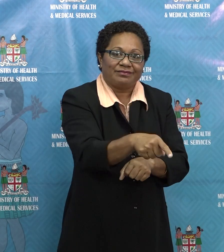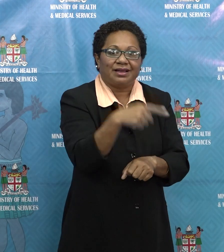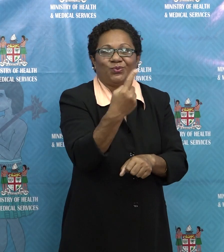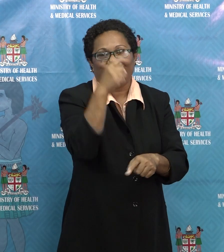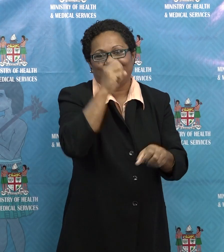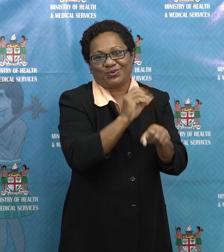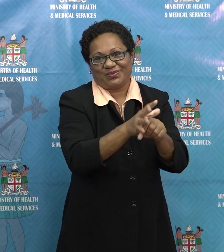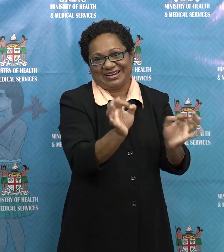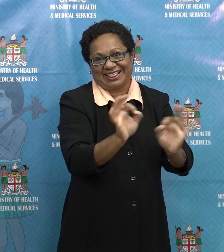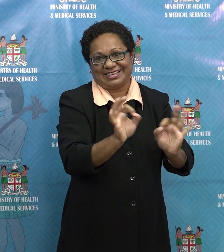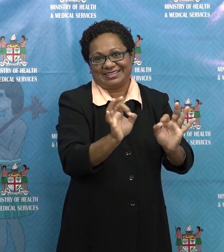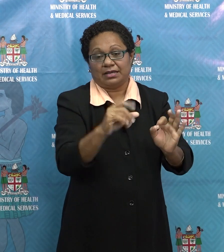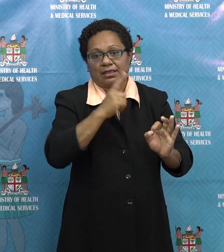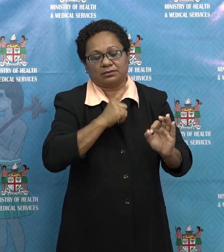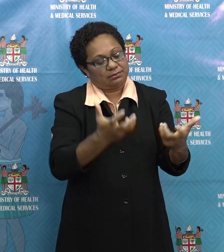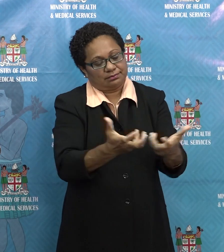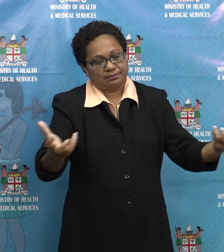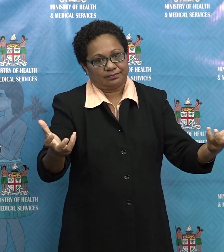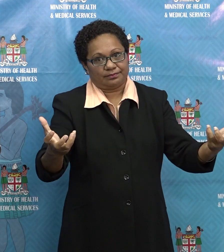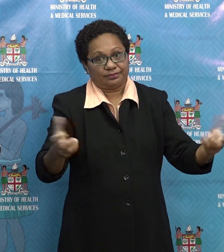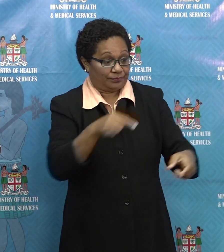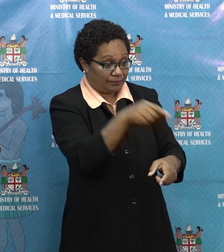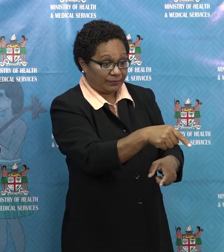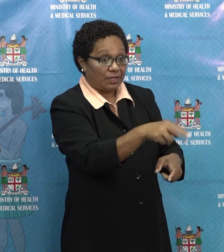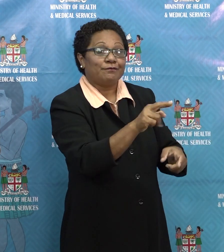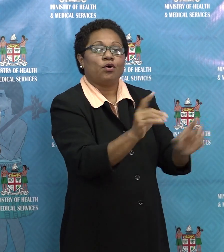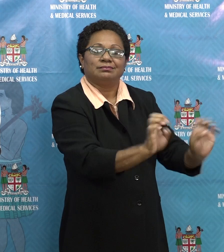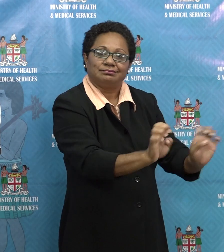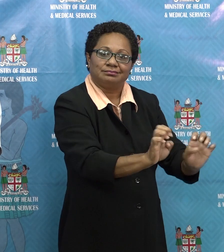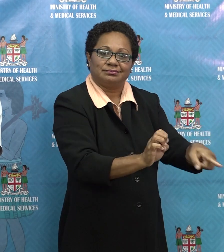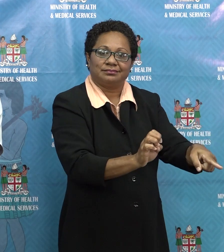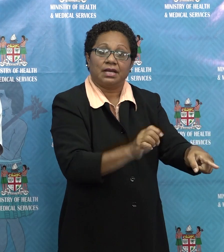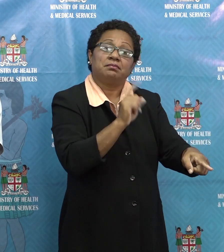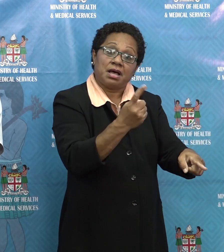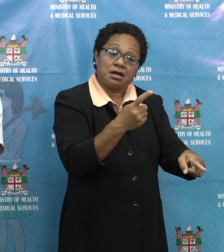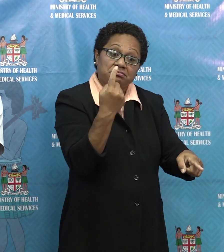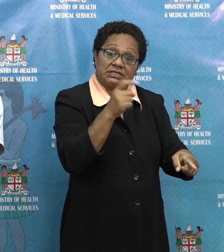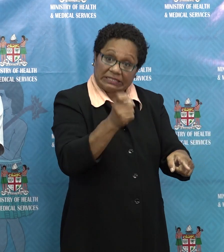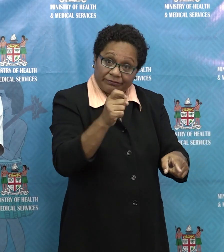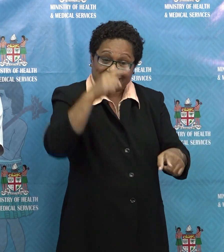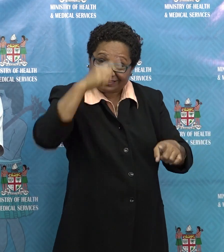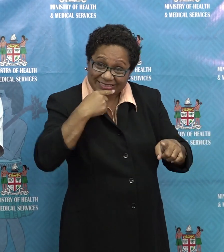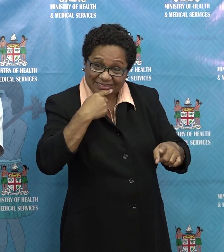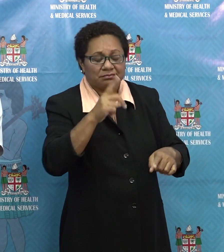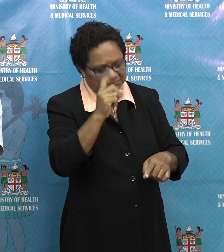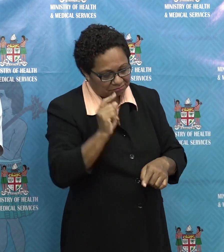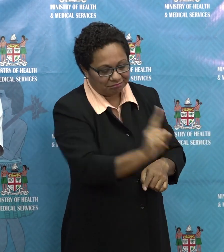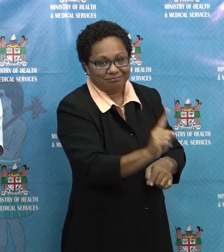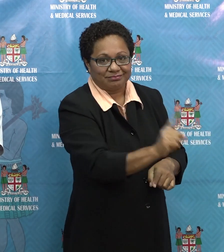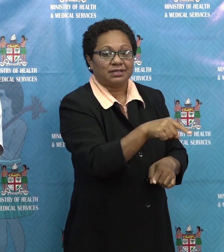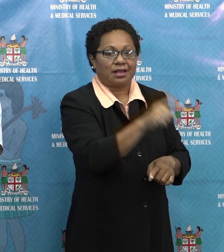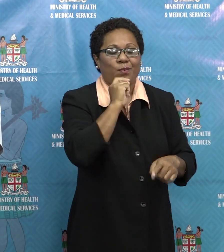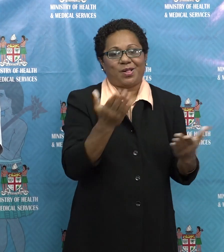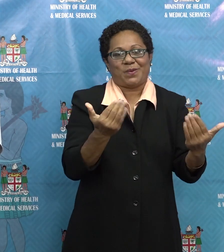While the field hospital is technically only for emergency case, we will see whoever comes through the gate, aside, of course,